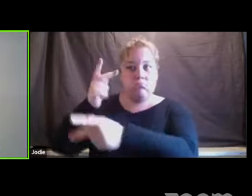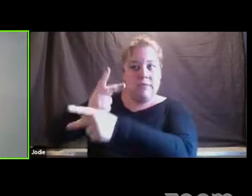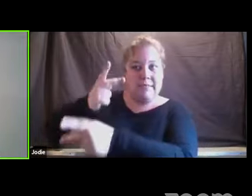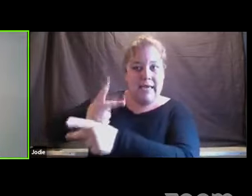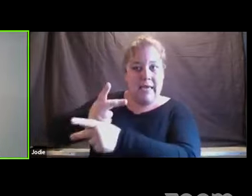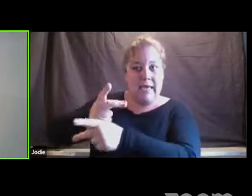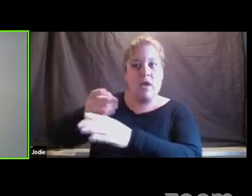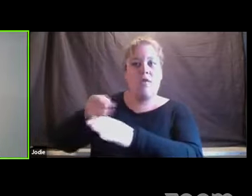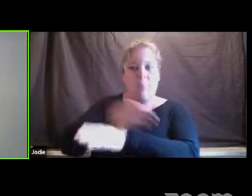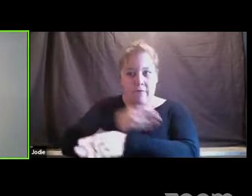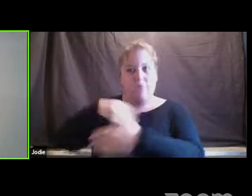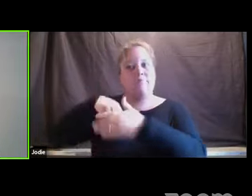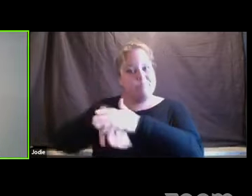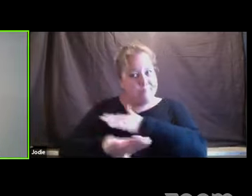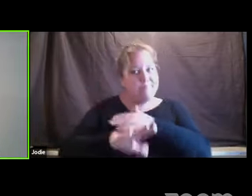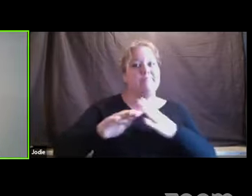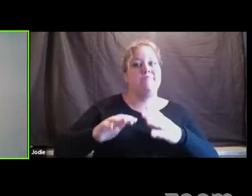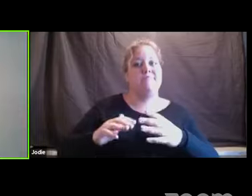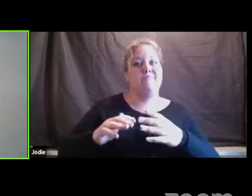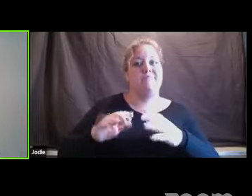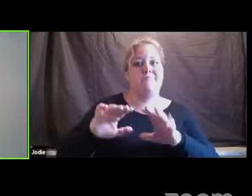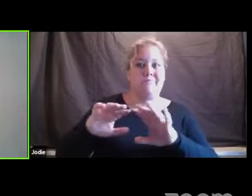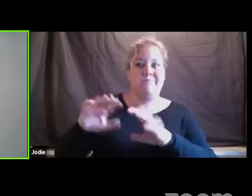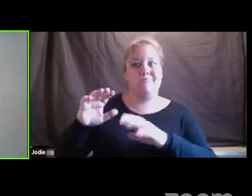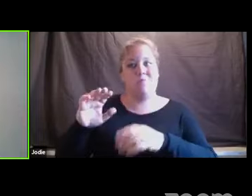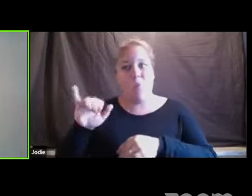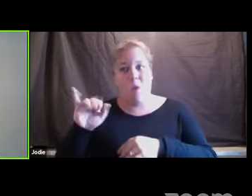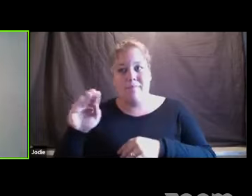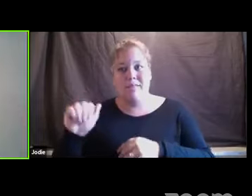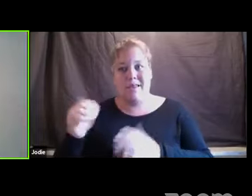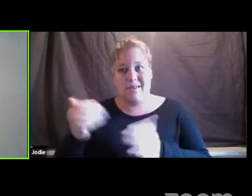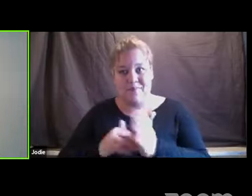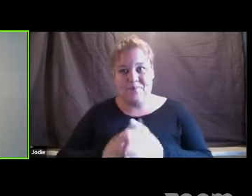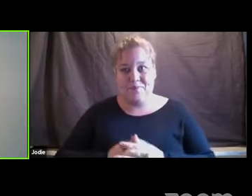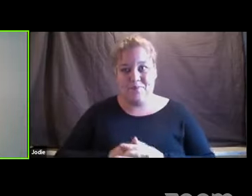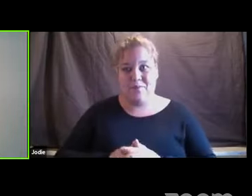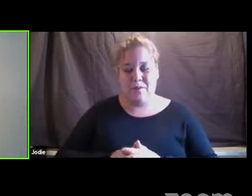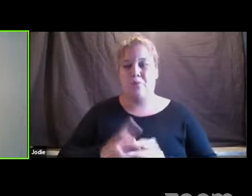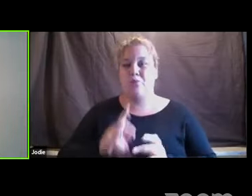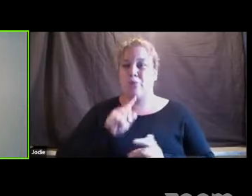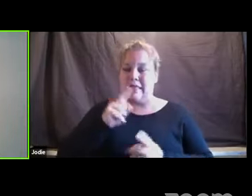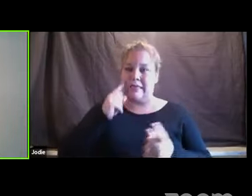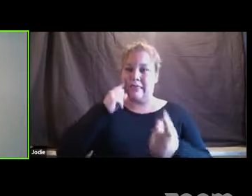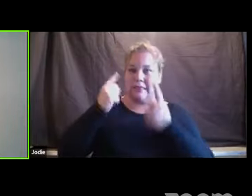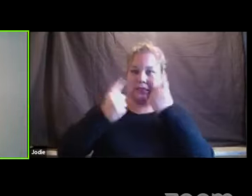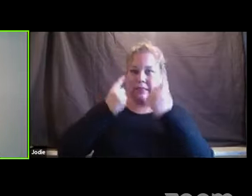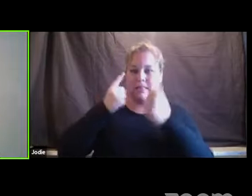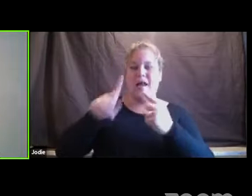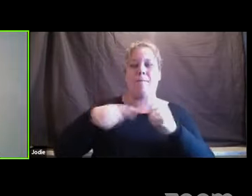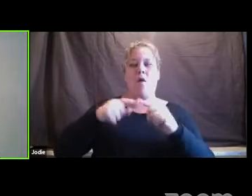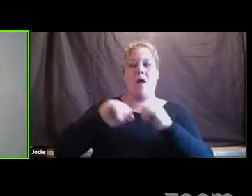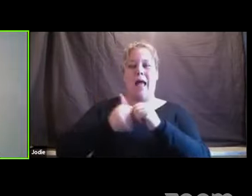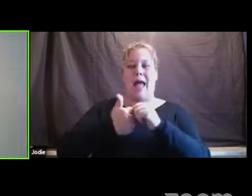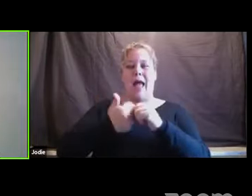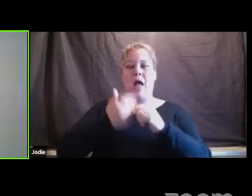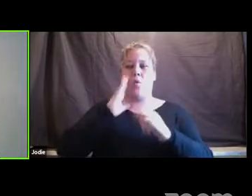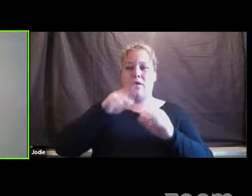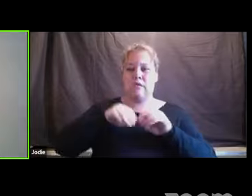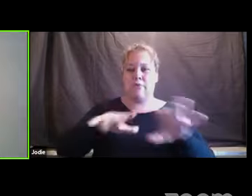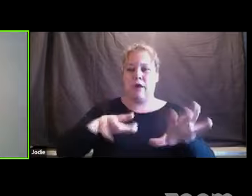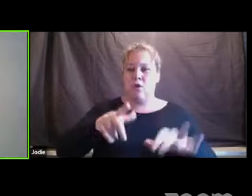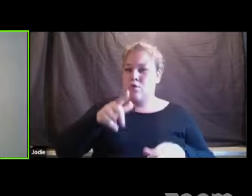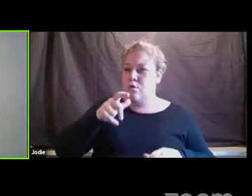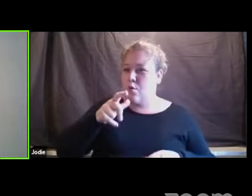into session. So it really comes back to thinking through again how the virus spreads, who might